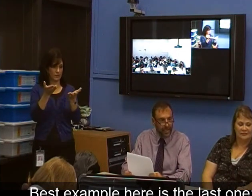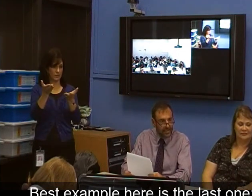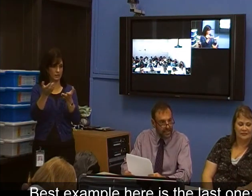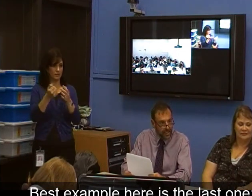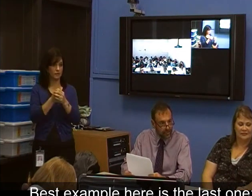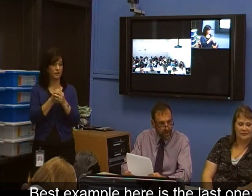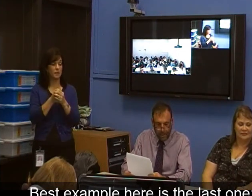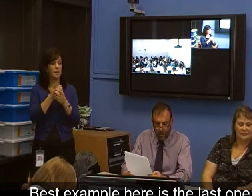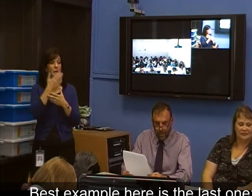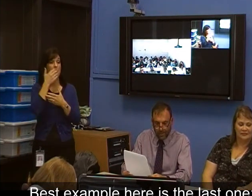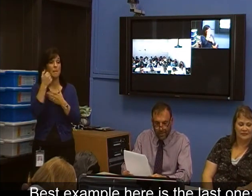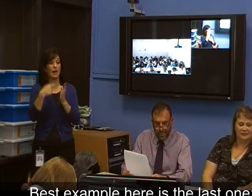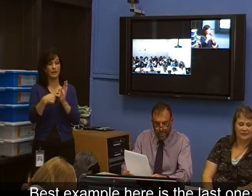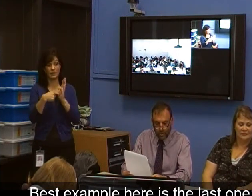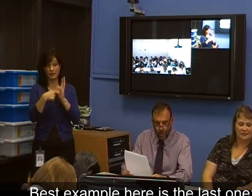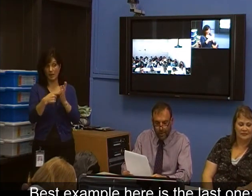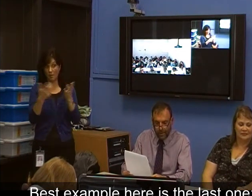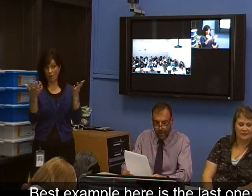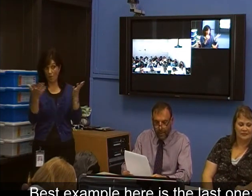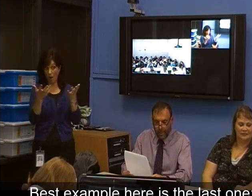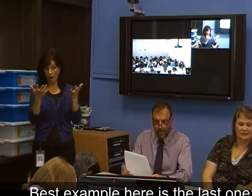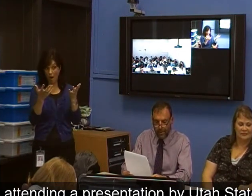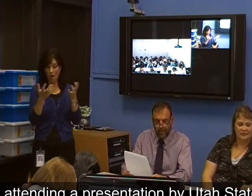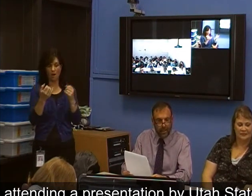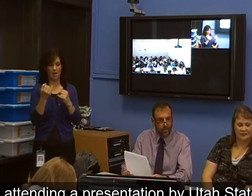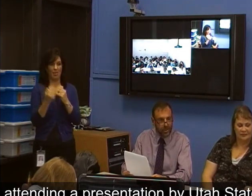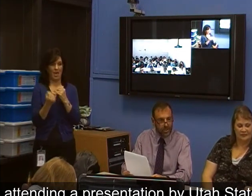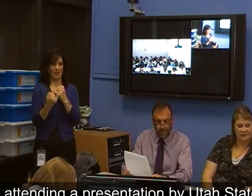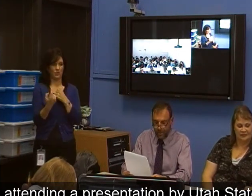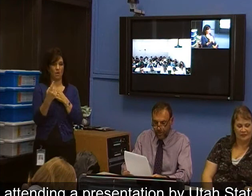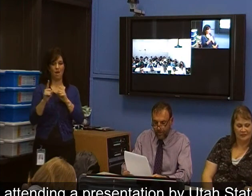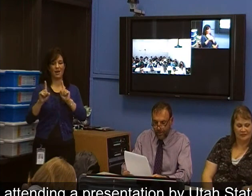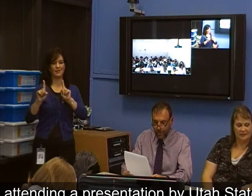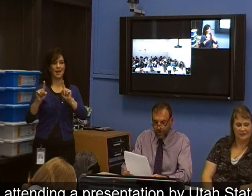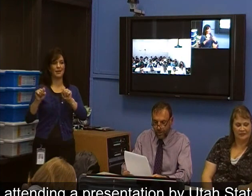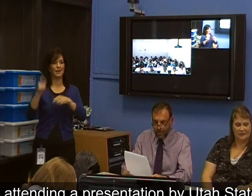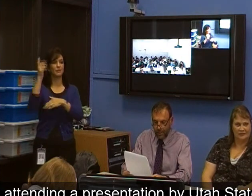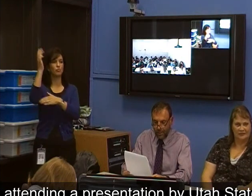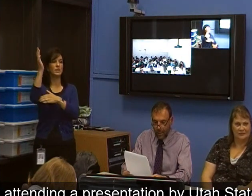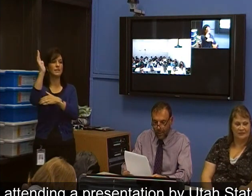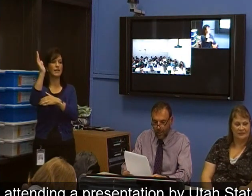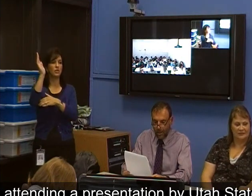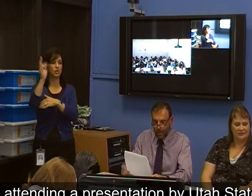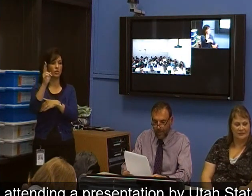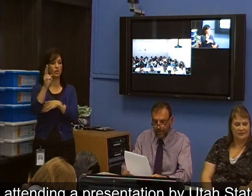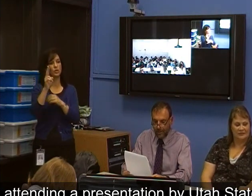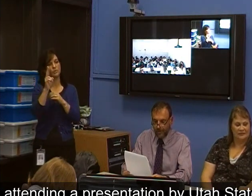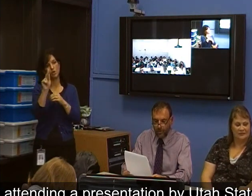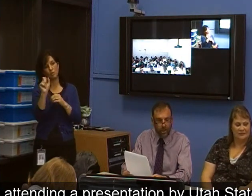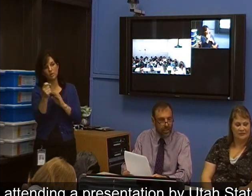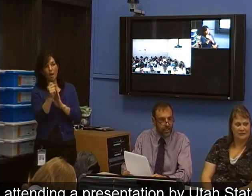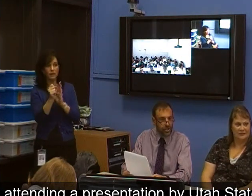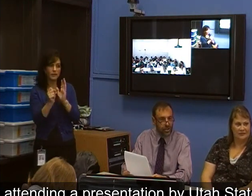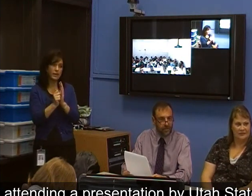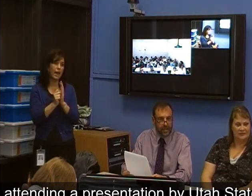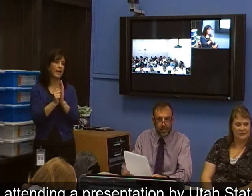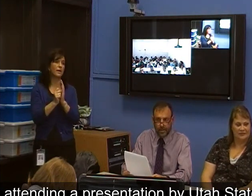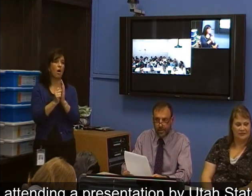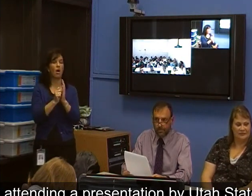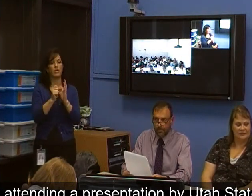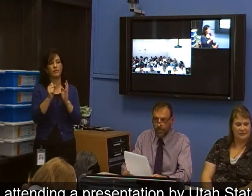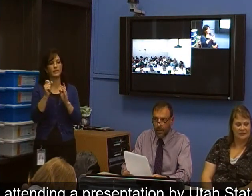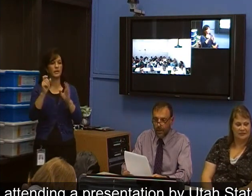Best example here is the last one. Attending a presentation by the Utah State on augmentative communication